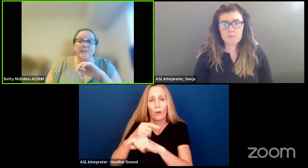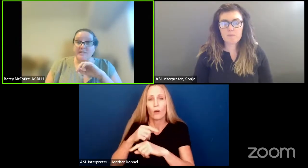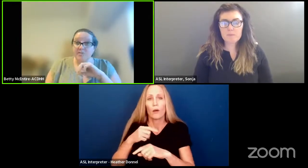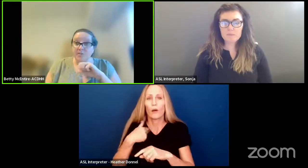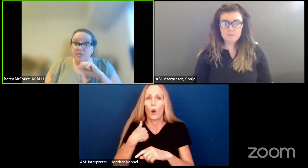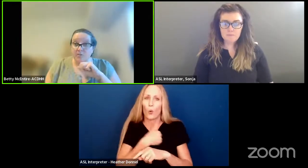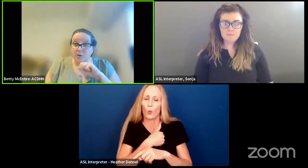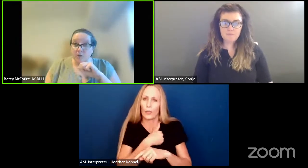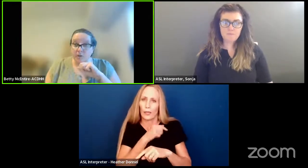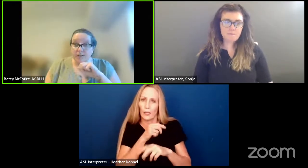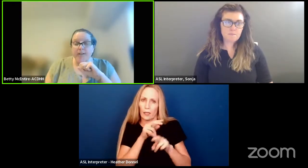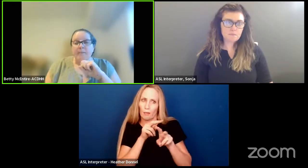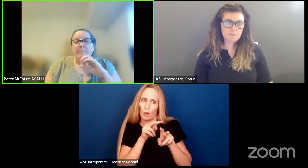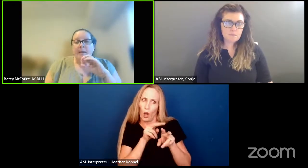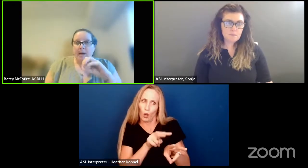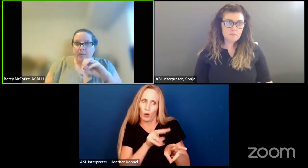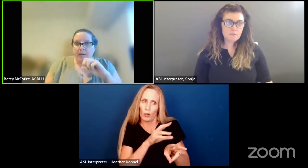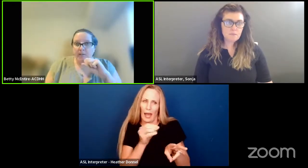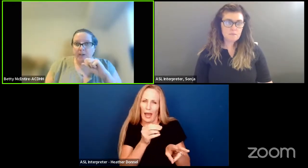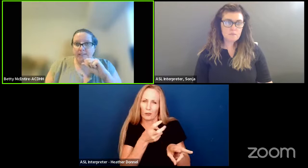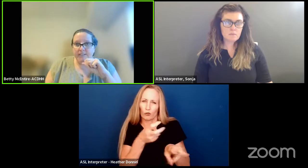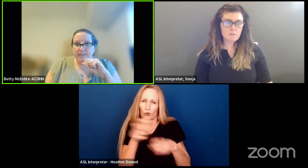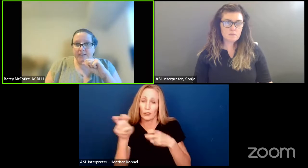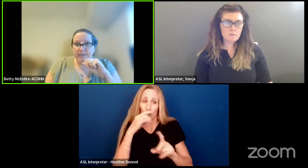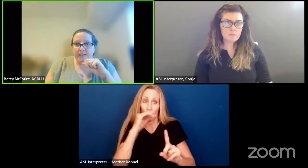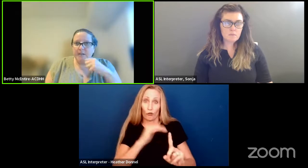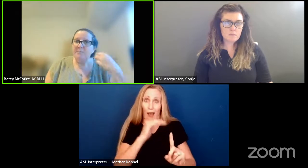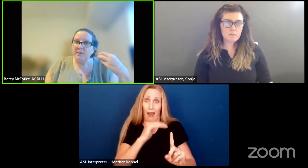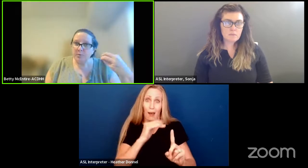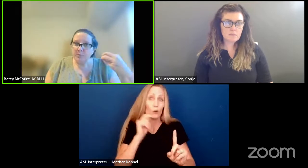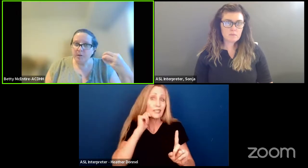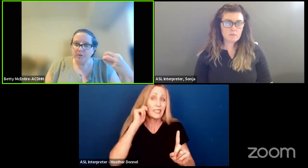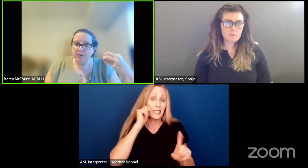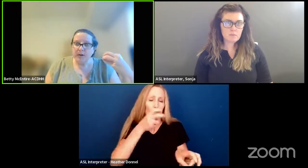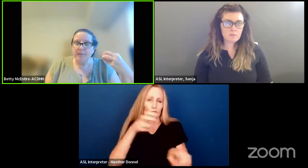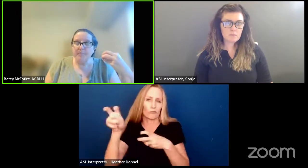for transition to adulthood, and identifying like